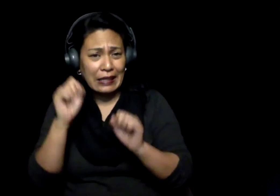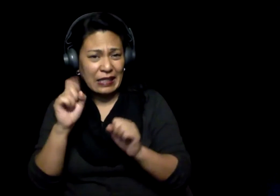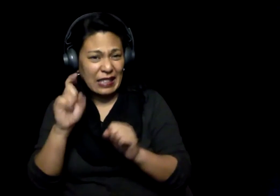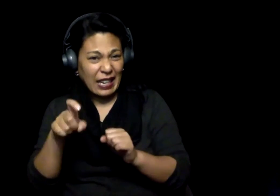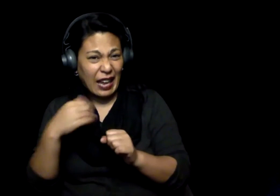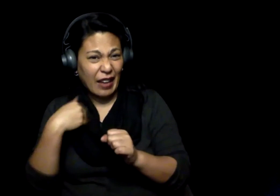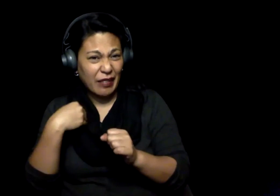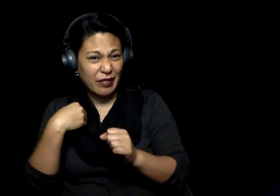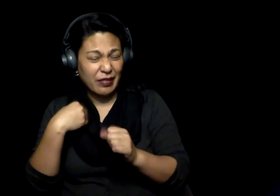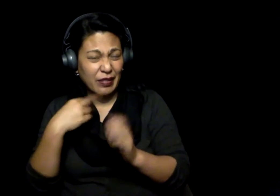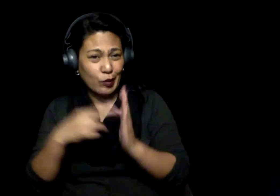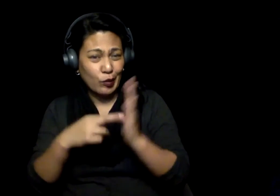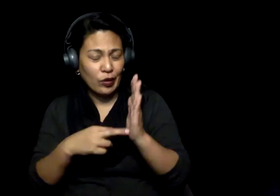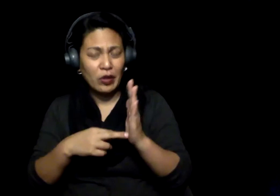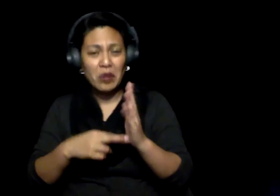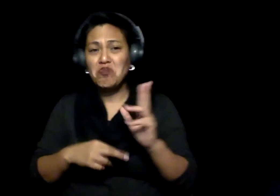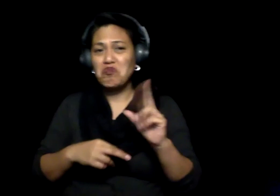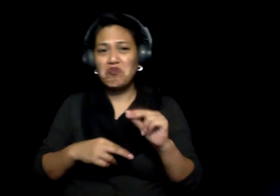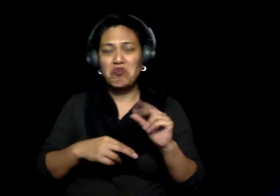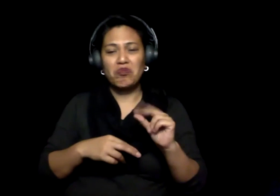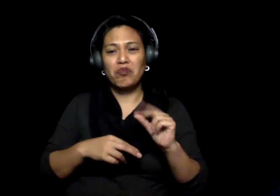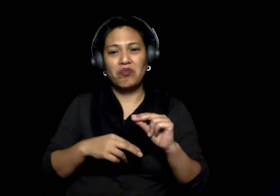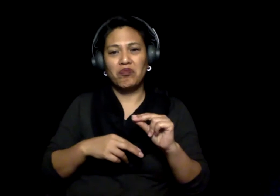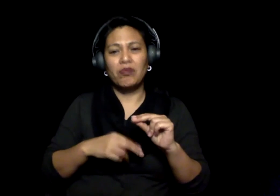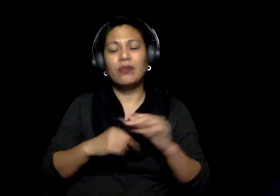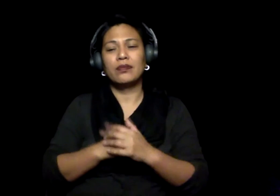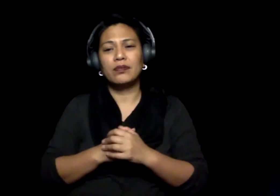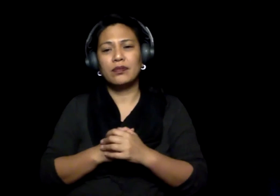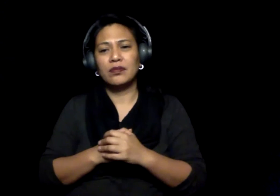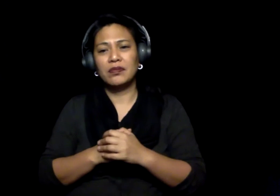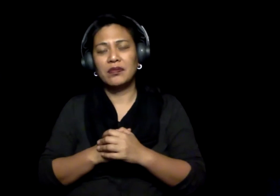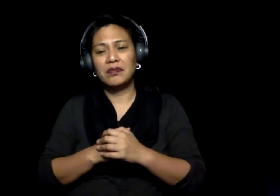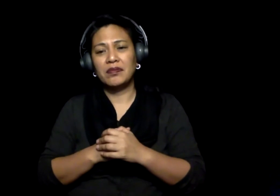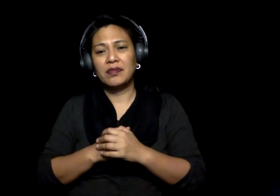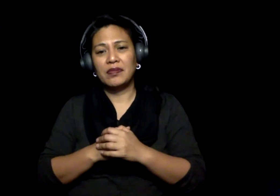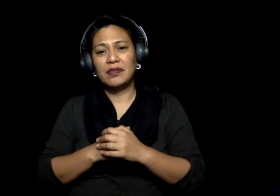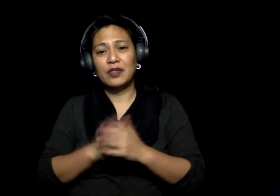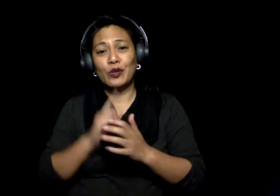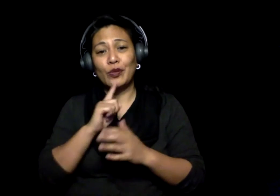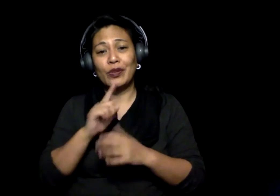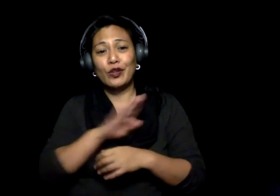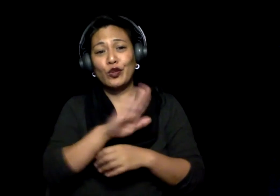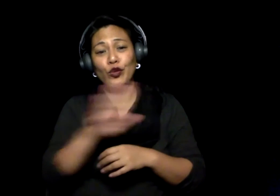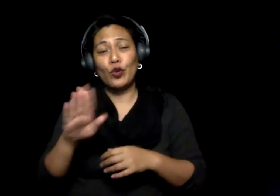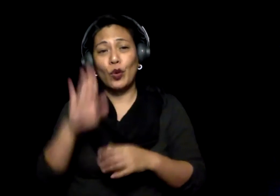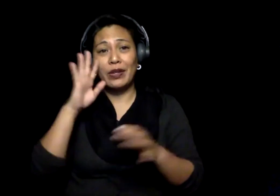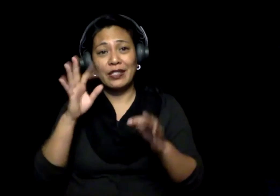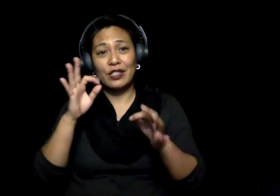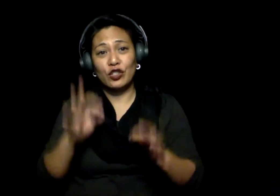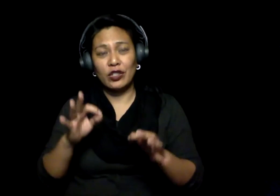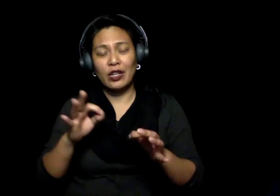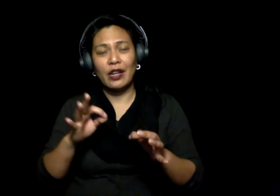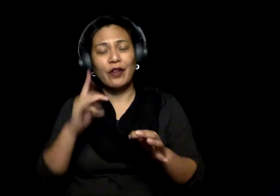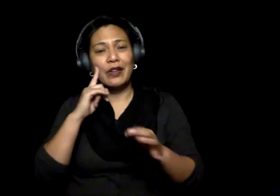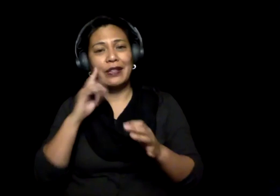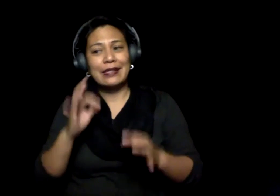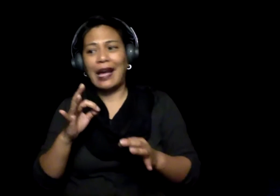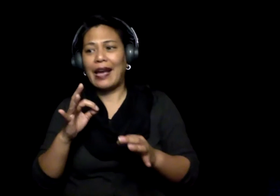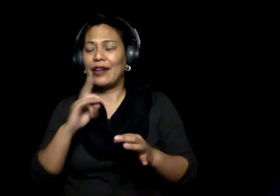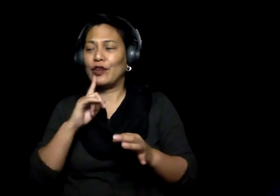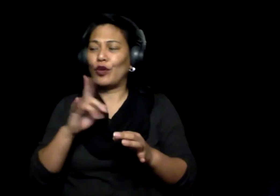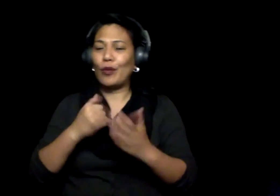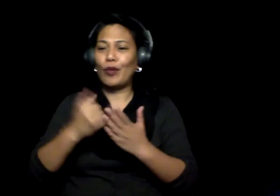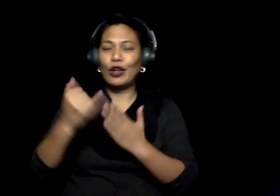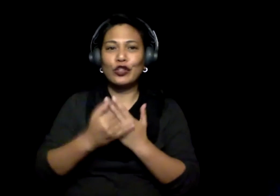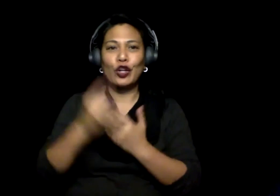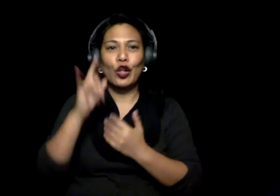No. I think that it's really up to you to determine the shape of your project and how it works. I